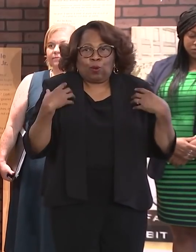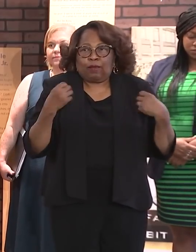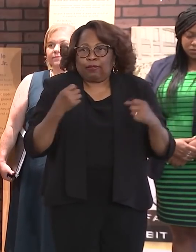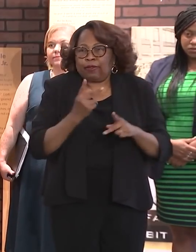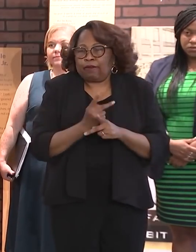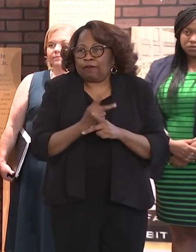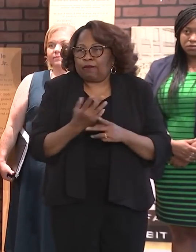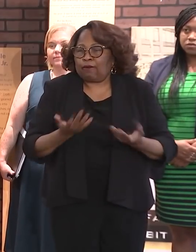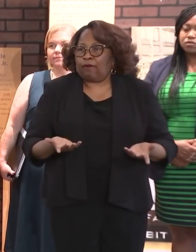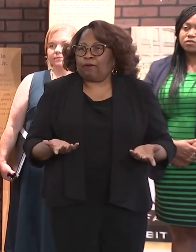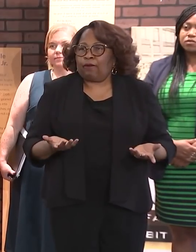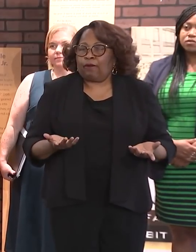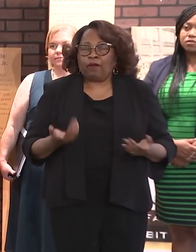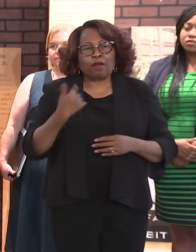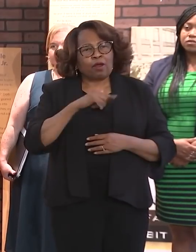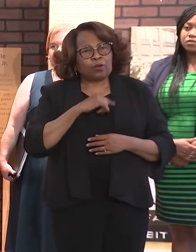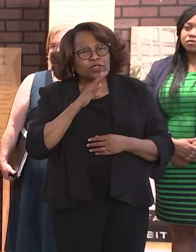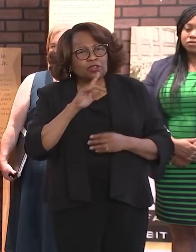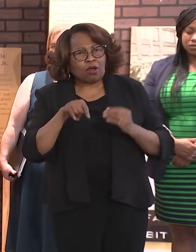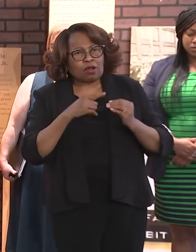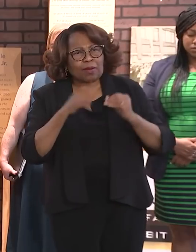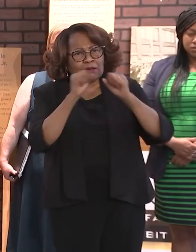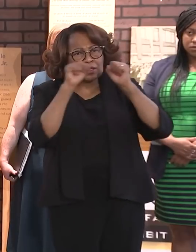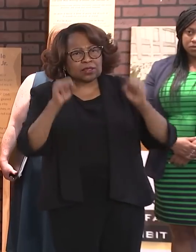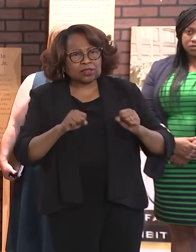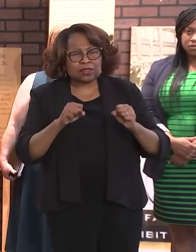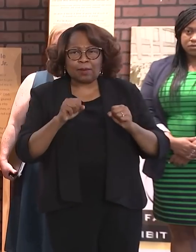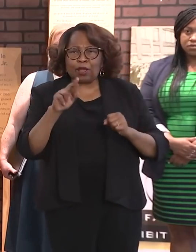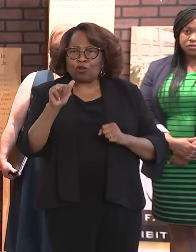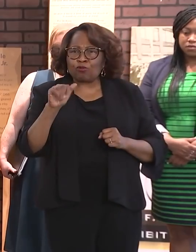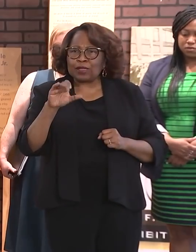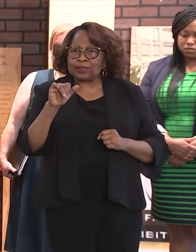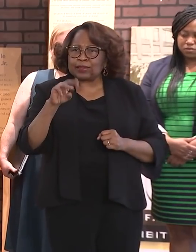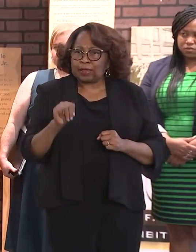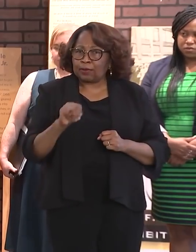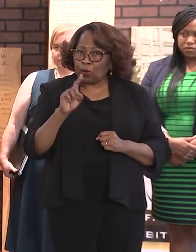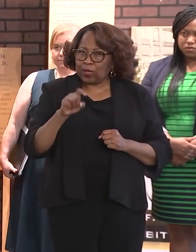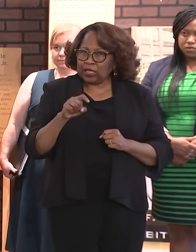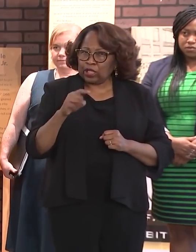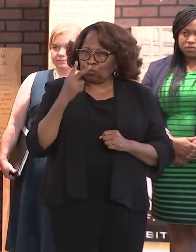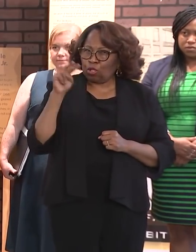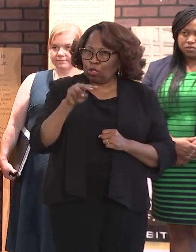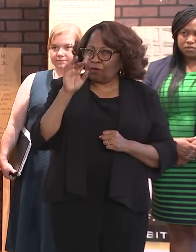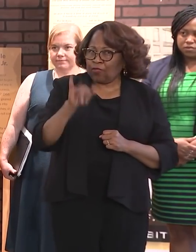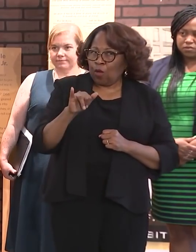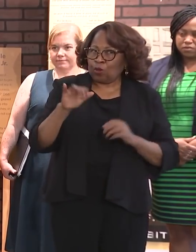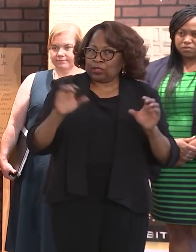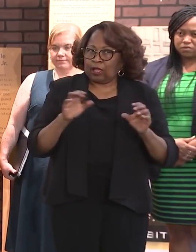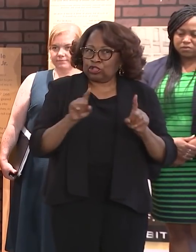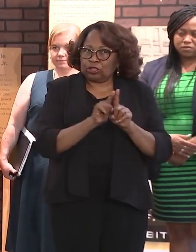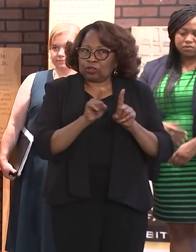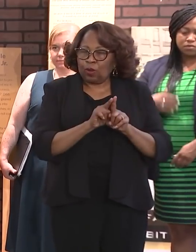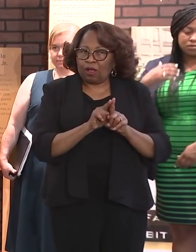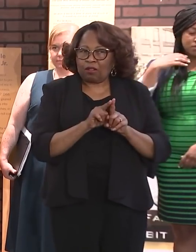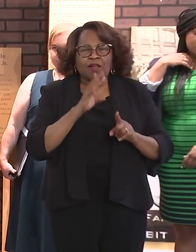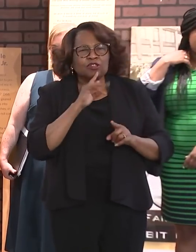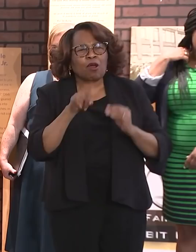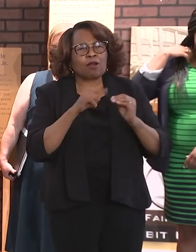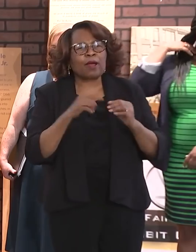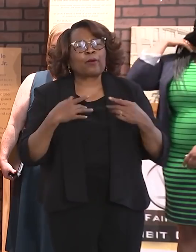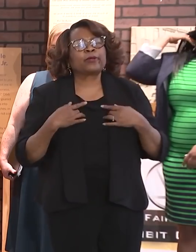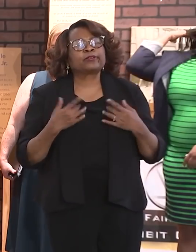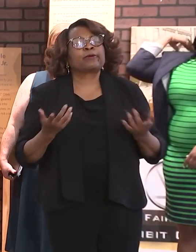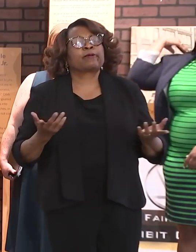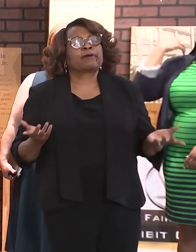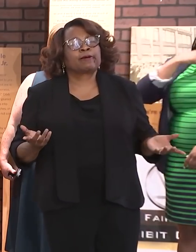care. When we talk about systemic racism, we need to look at those actions as well. We need to talk about what's going